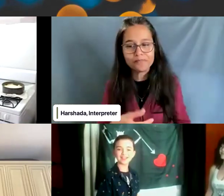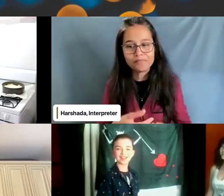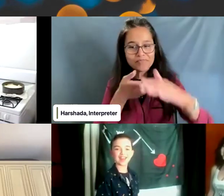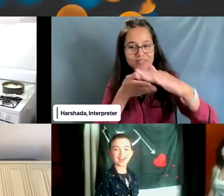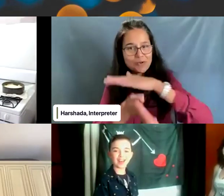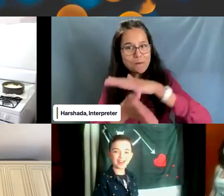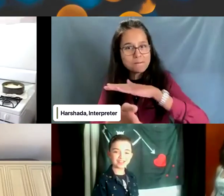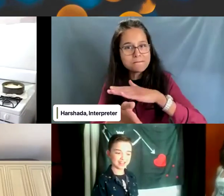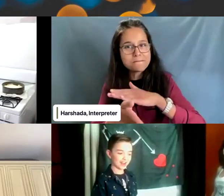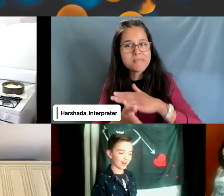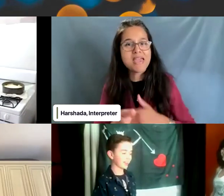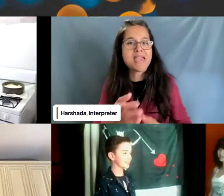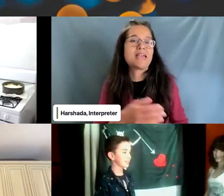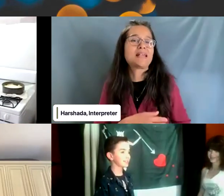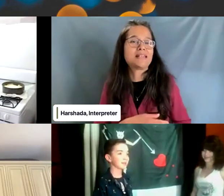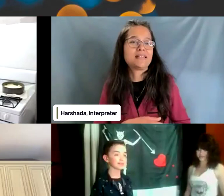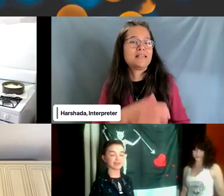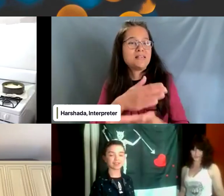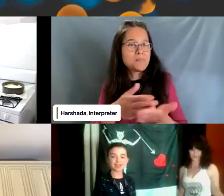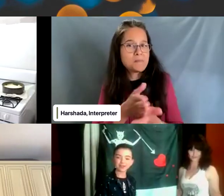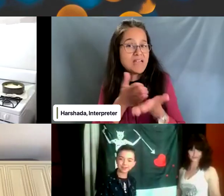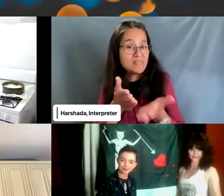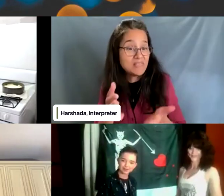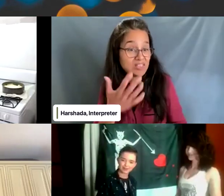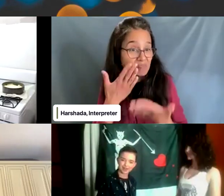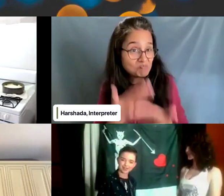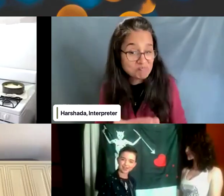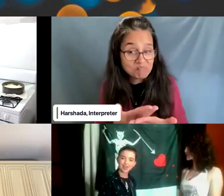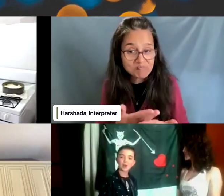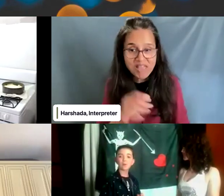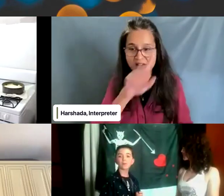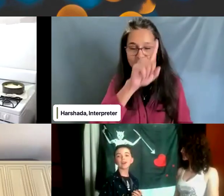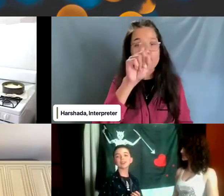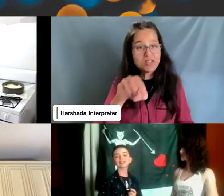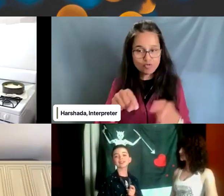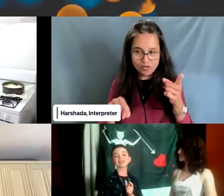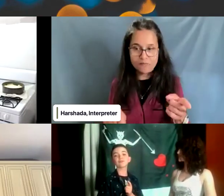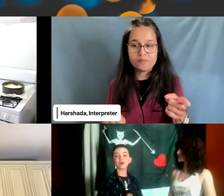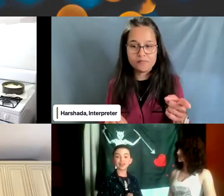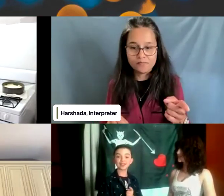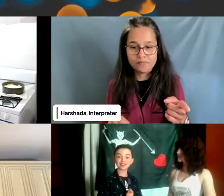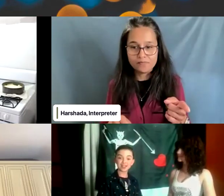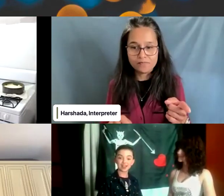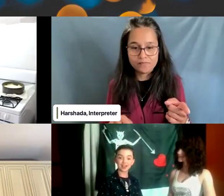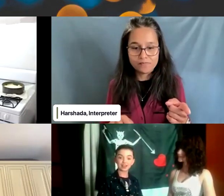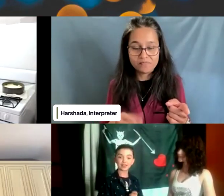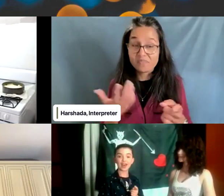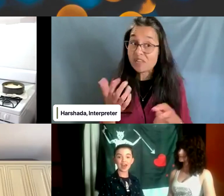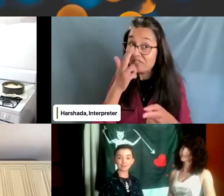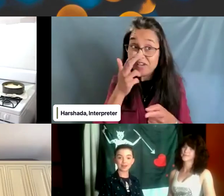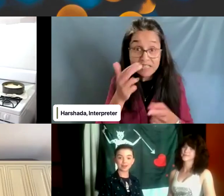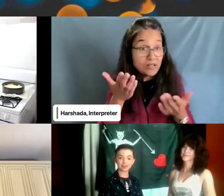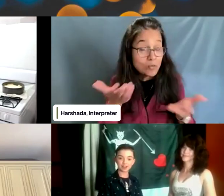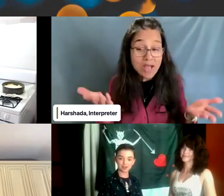well. Oh, thank you. Smells amazing. And there is a question I want to ask. Yeah, sure. The funniest thing